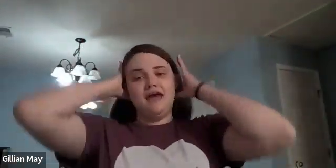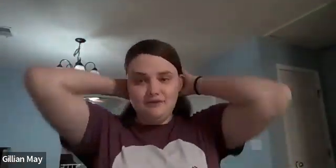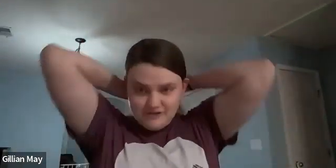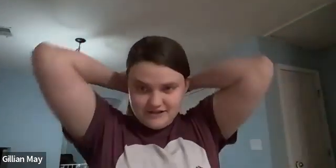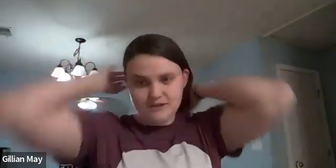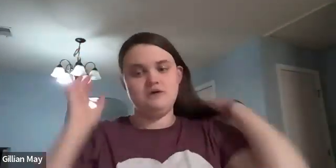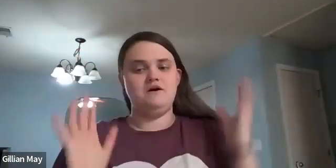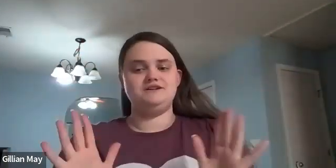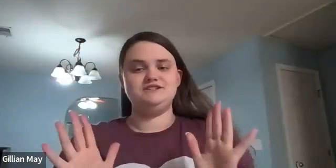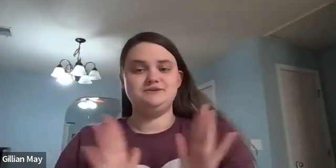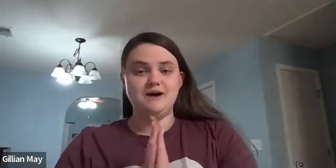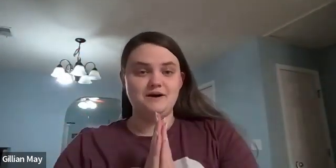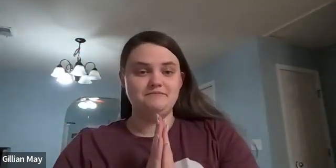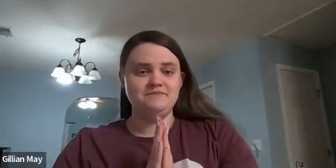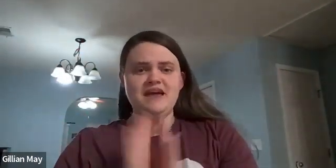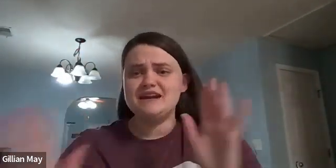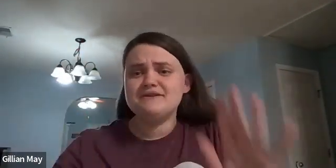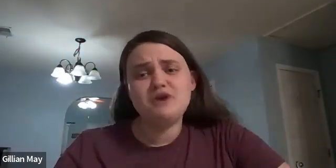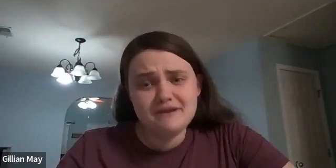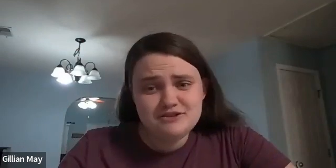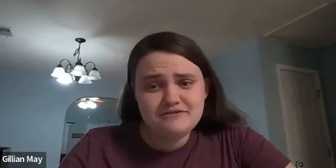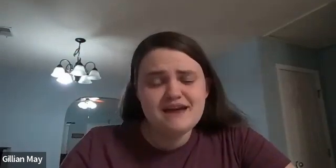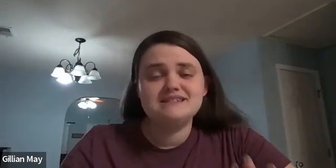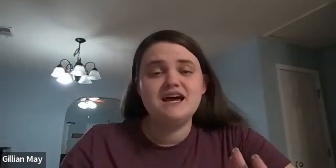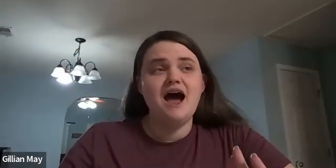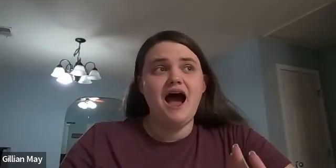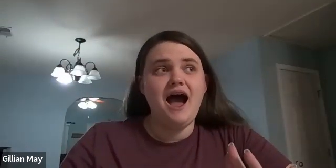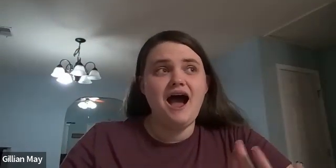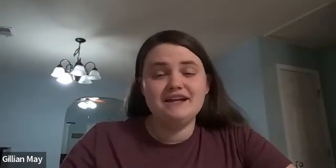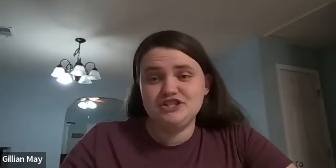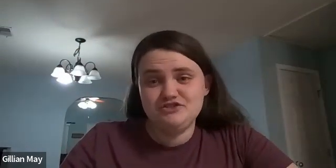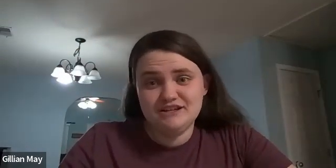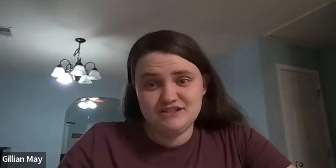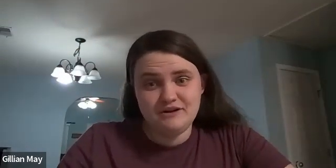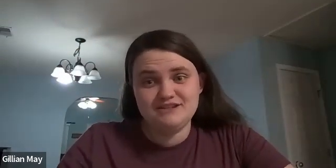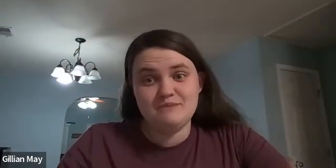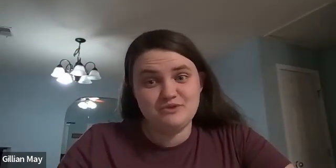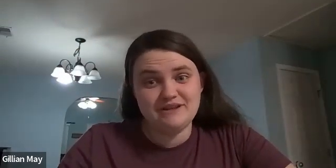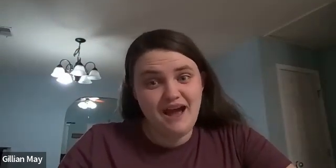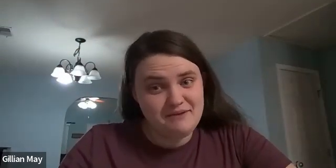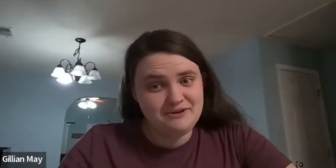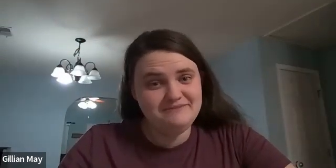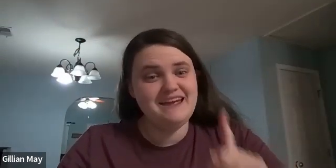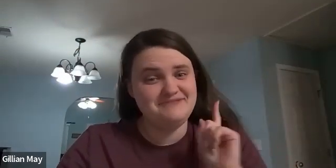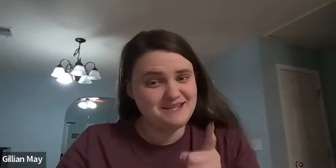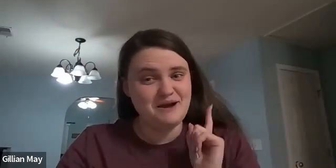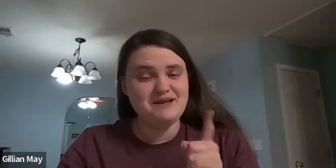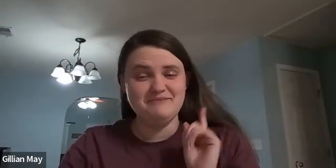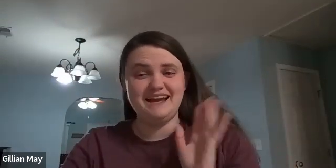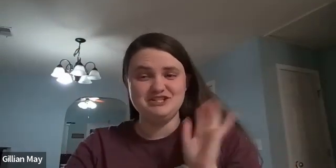Now we're gonna go on to, and if I'm going too fast, I just drink a soda, so I'm really hyper. If that's probably, I'm like, I just